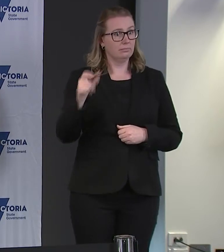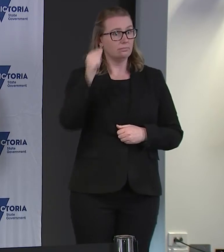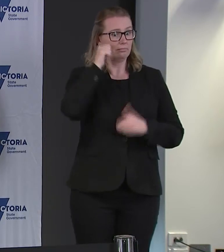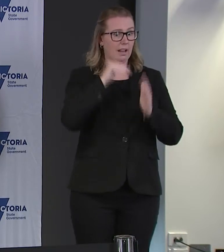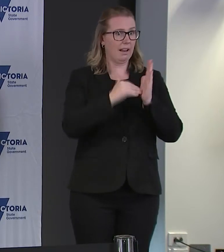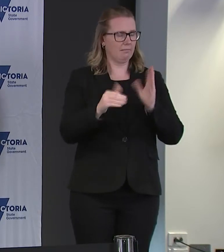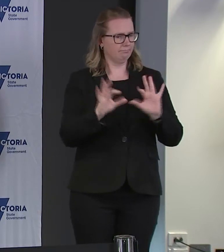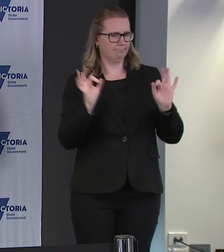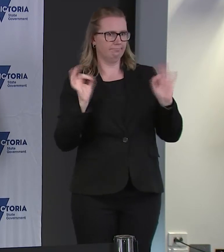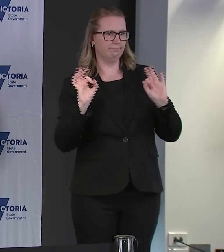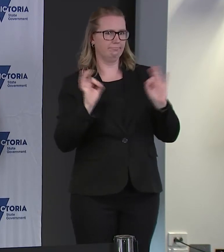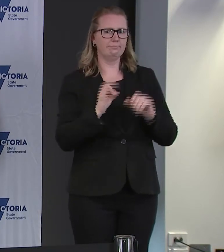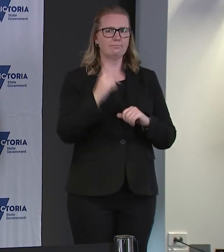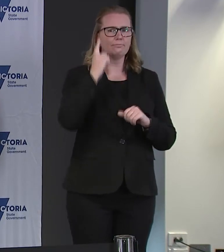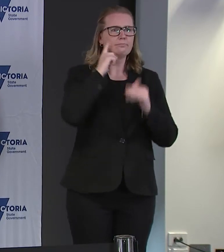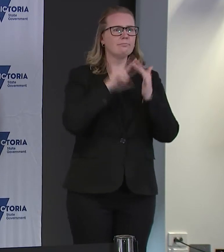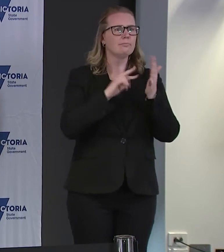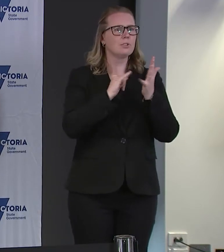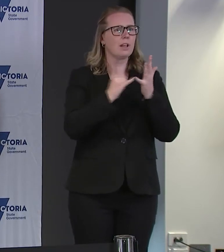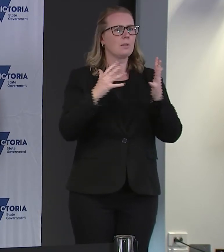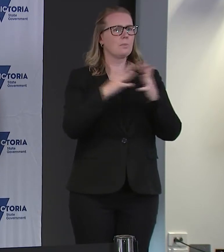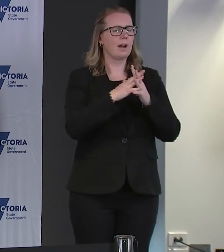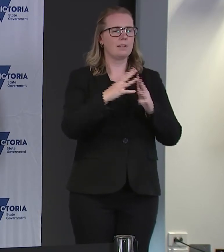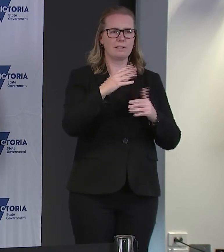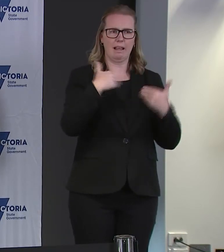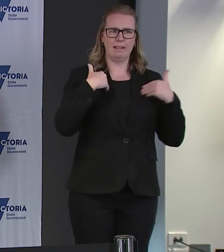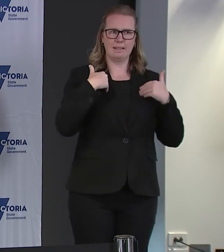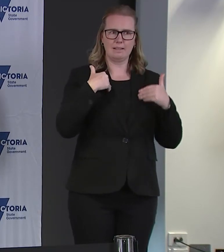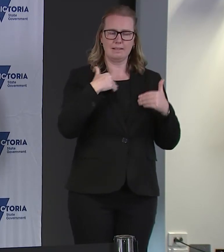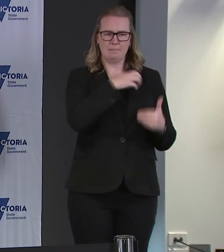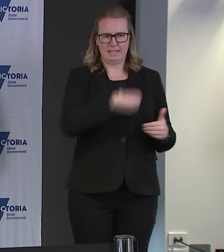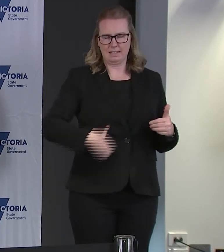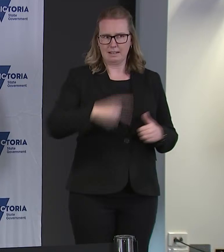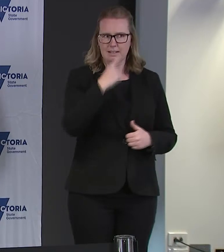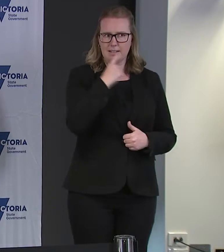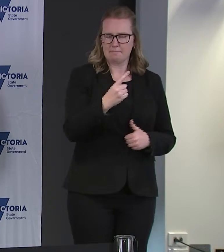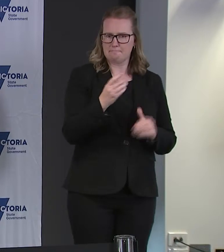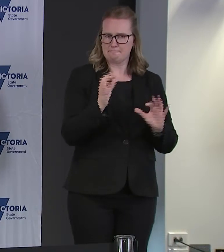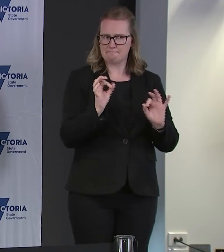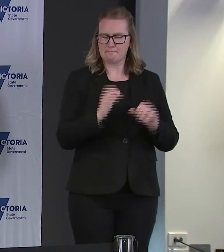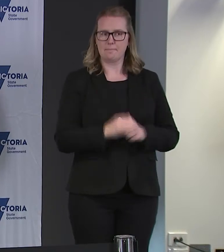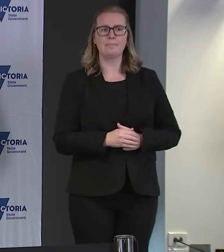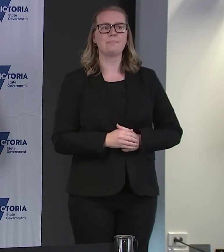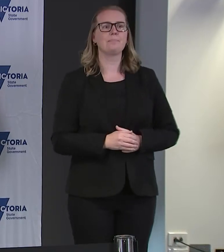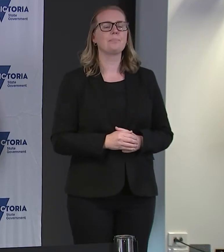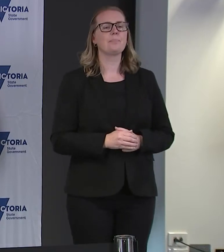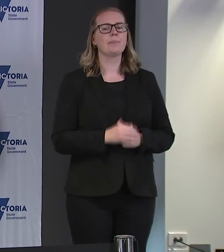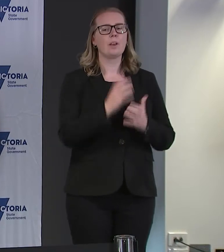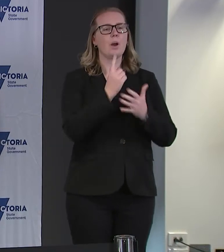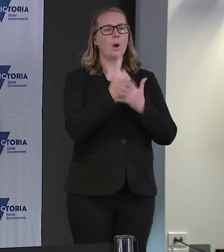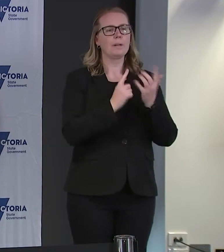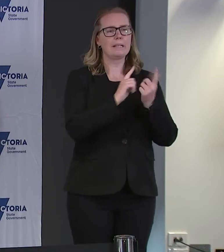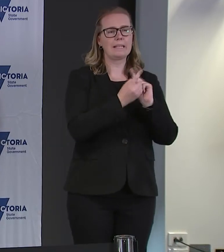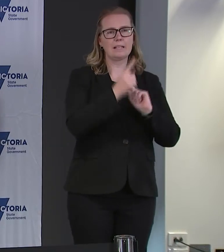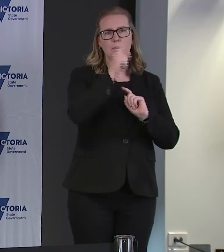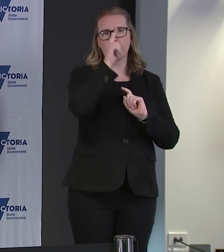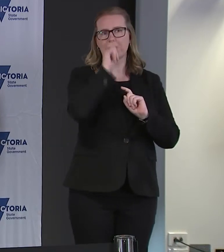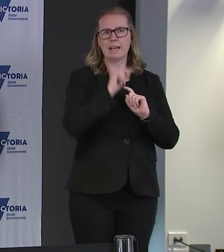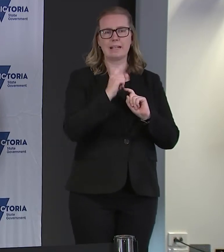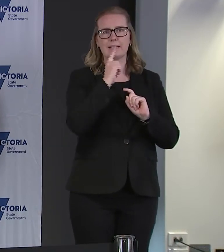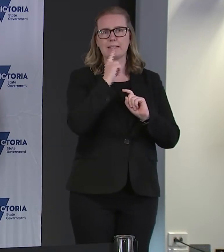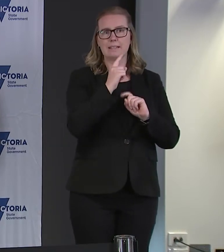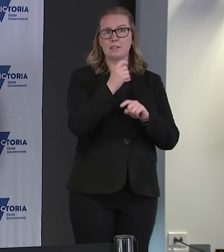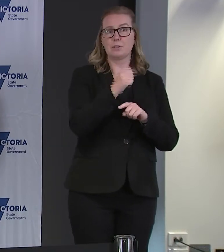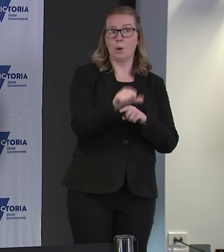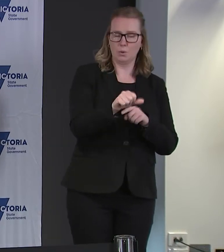think the New South Wales Health Minister said last night he thought that had been ruled out. The only thing that could rule that out is